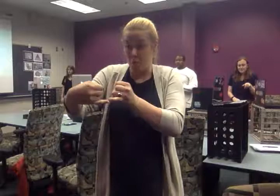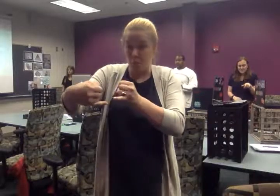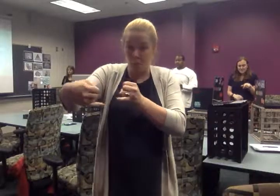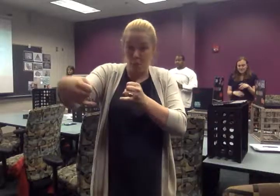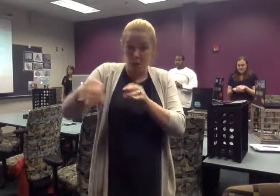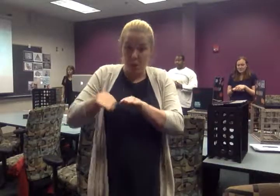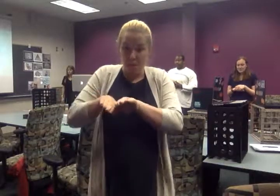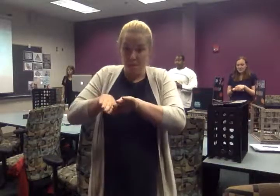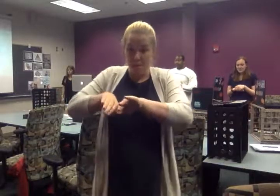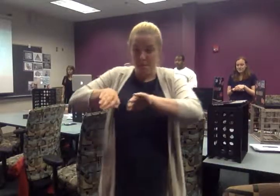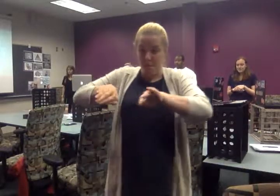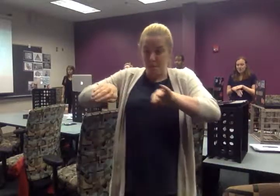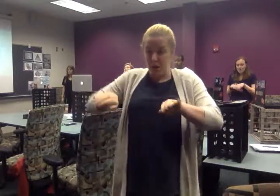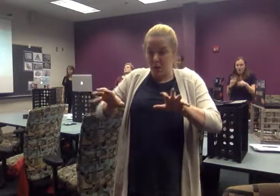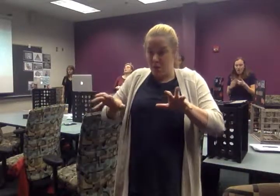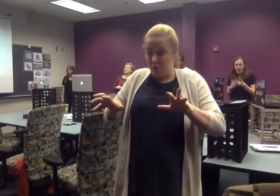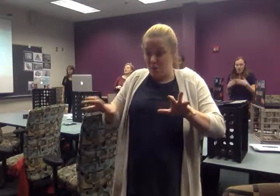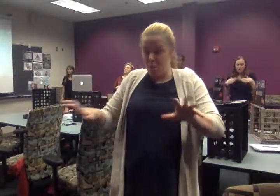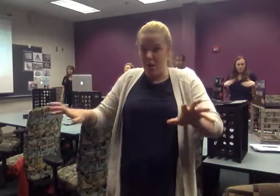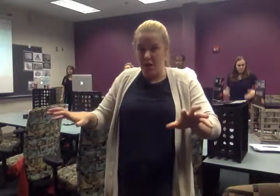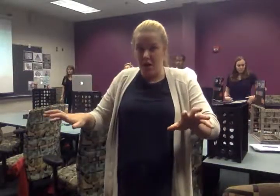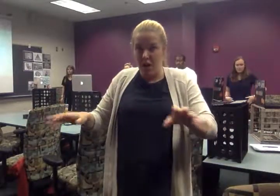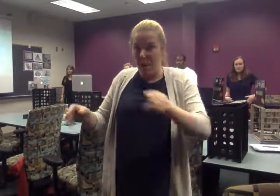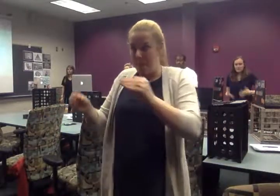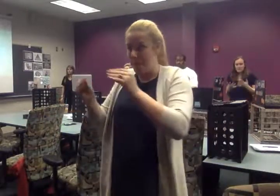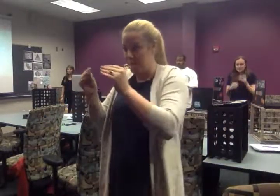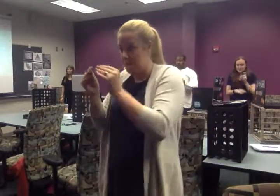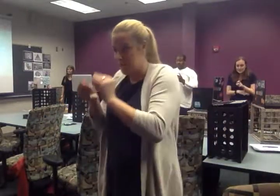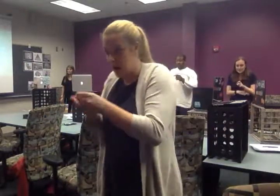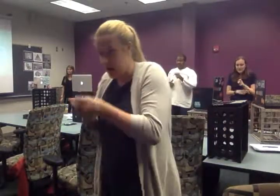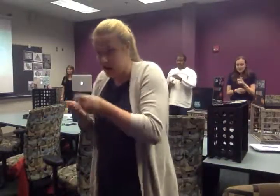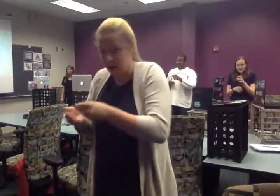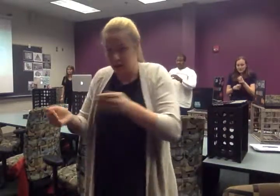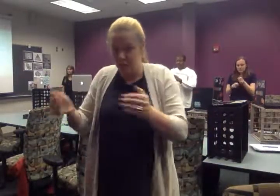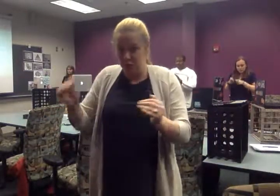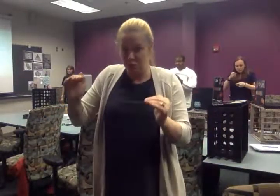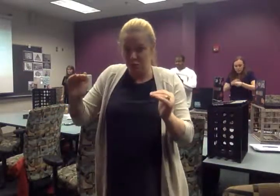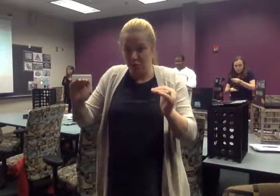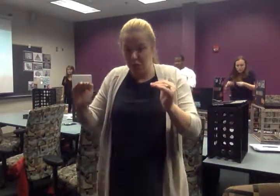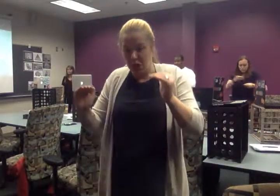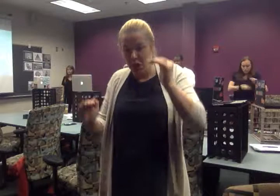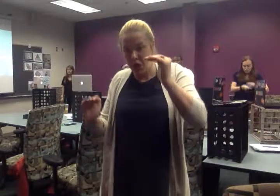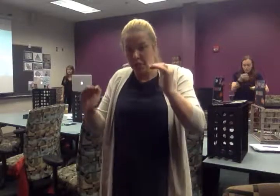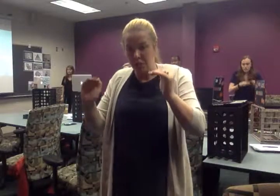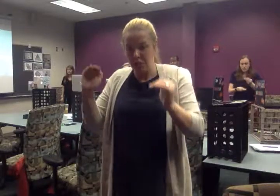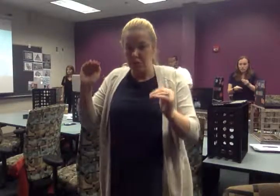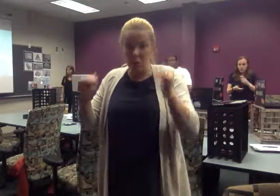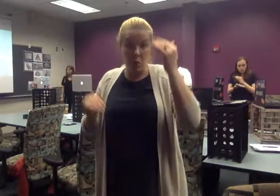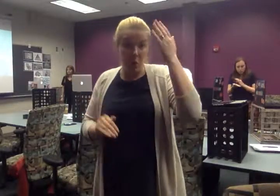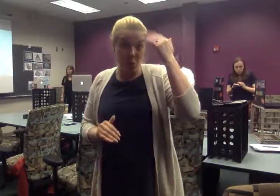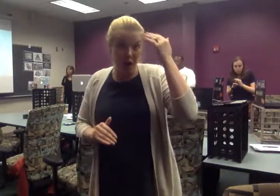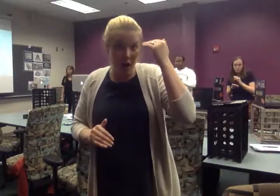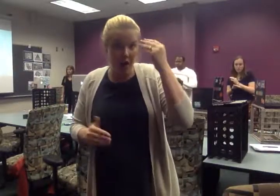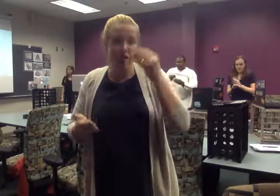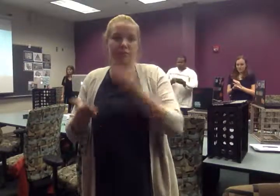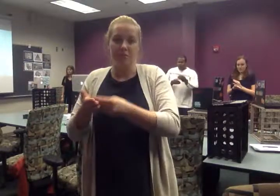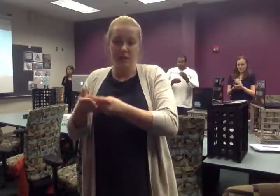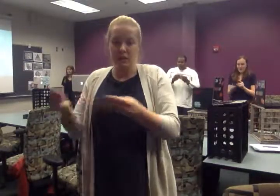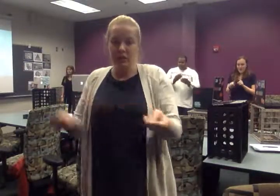propensity in human nature to truck, barter, and exchange one thing for another. But yet, no, like what made sense for 18th